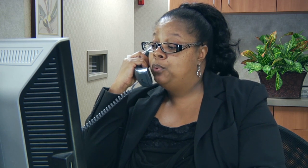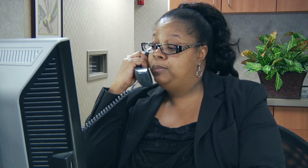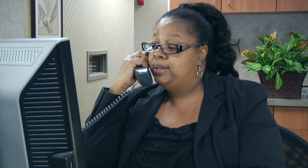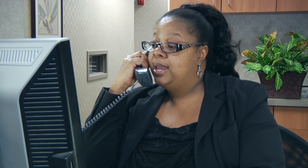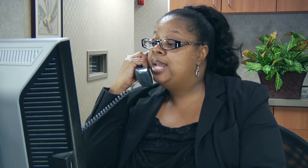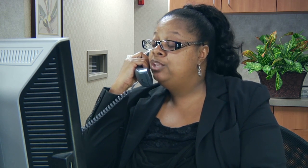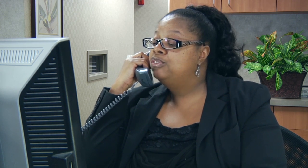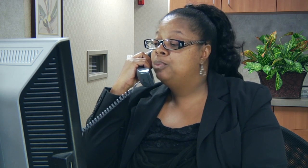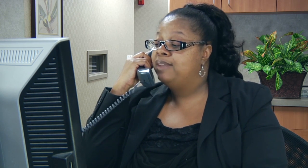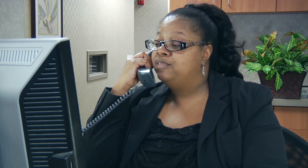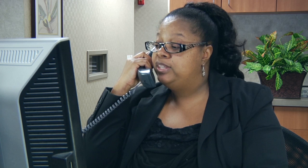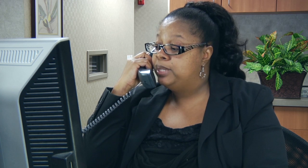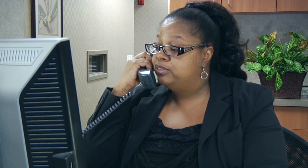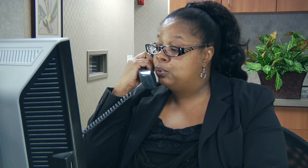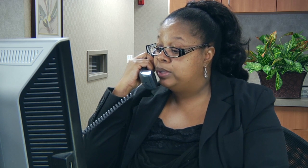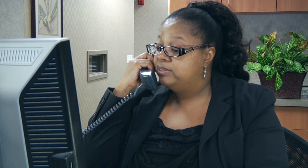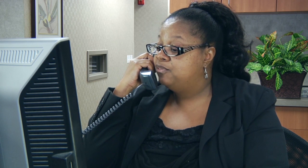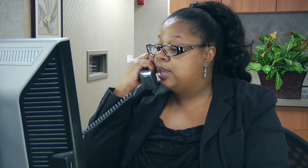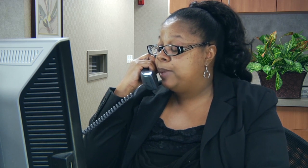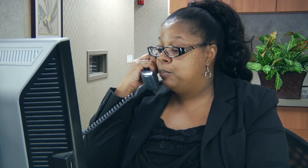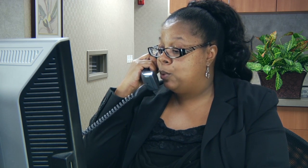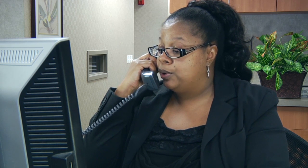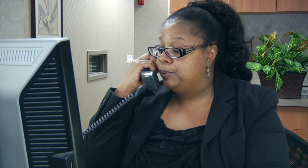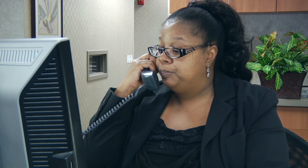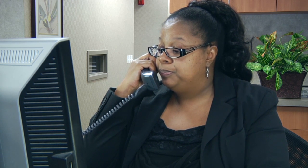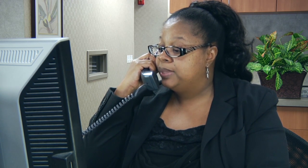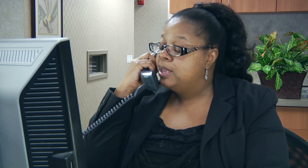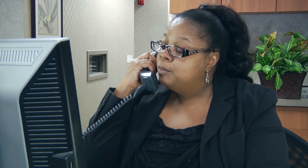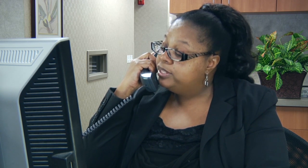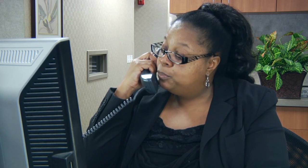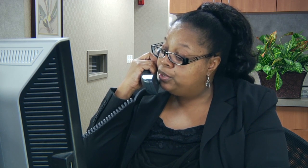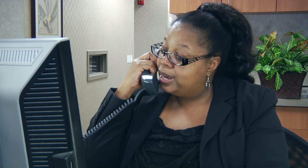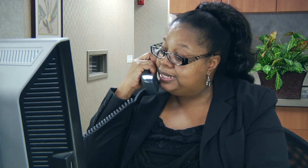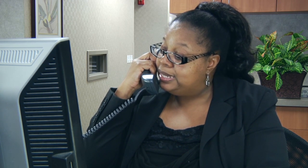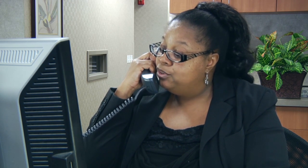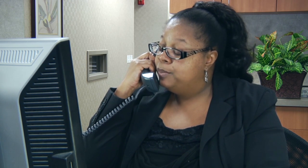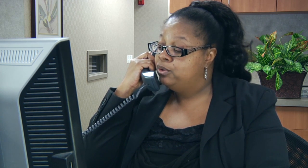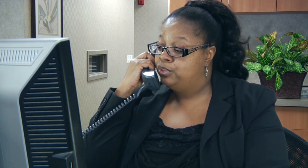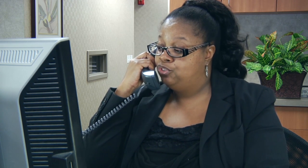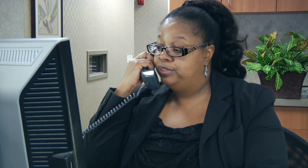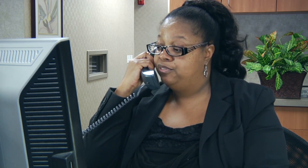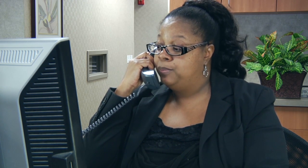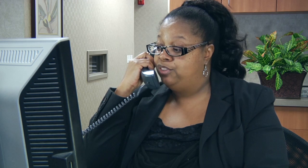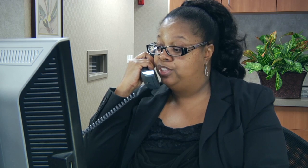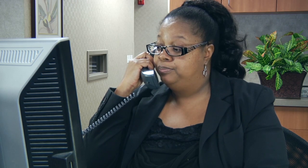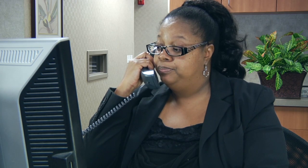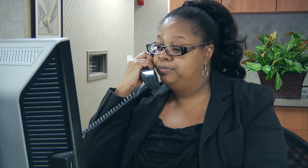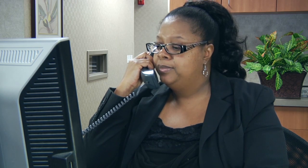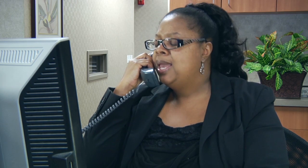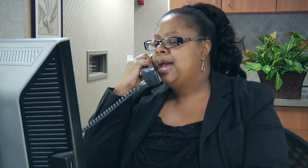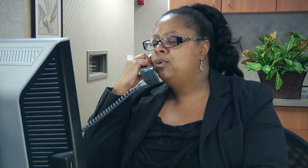the appointment, I need you to arrive 15 minutes early to fill out paperwork. Please bring your ID and your medical insurance